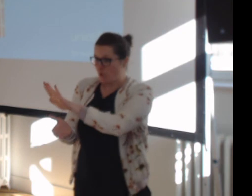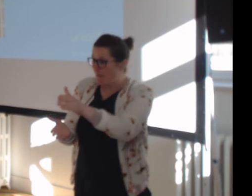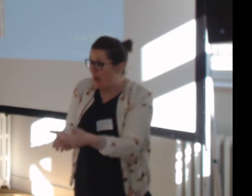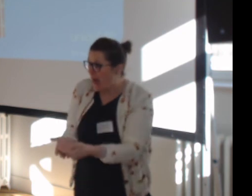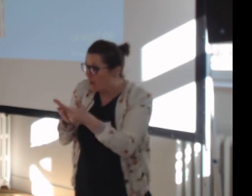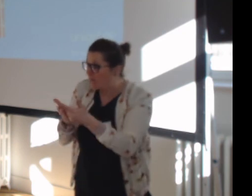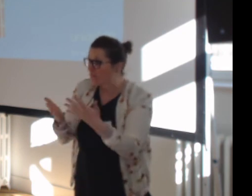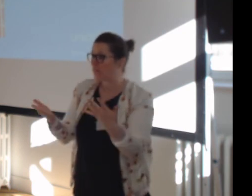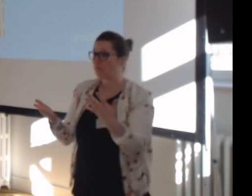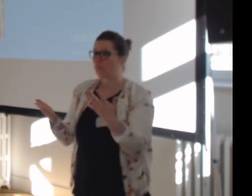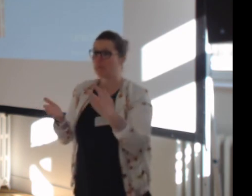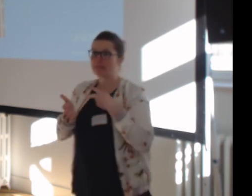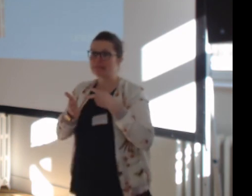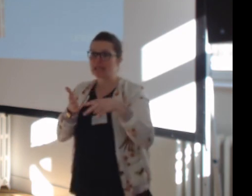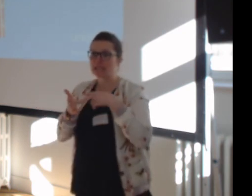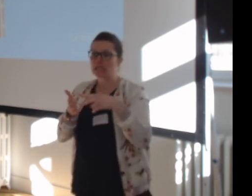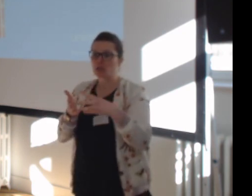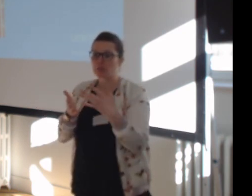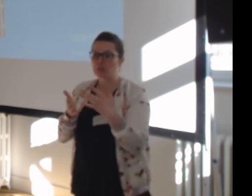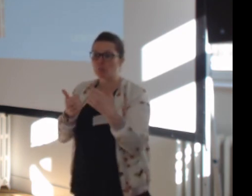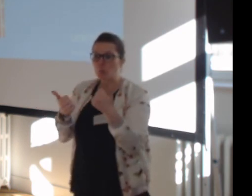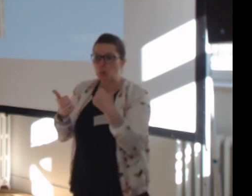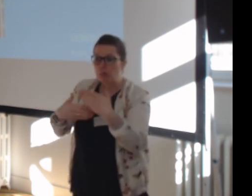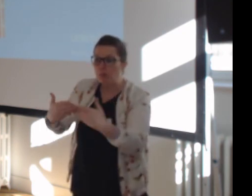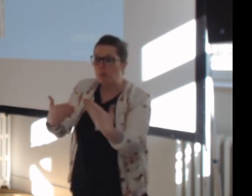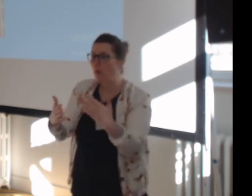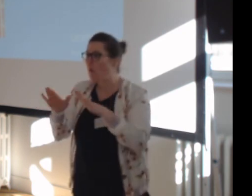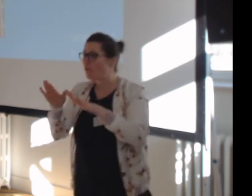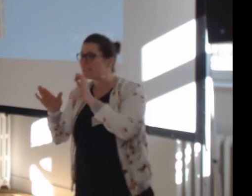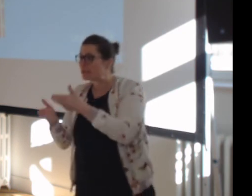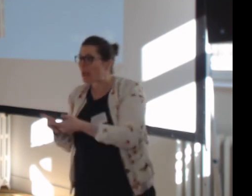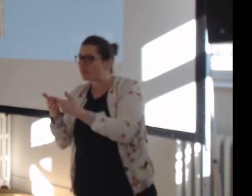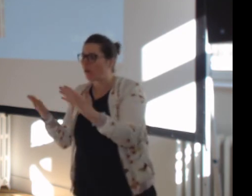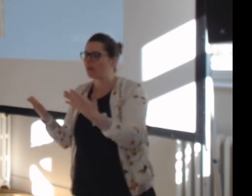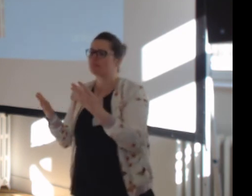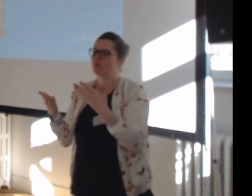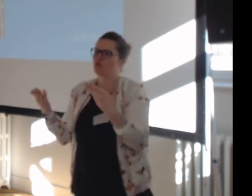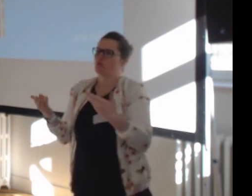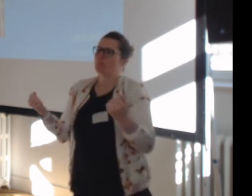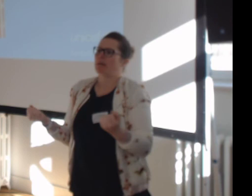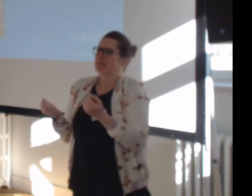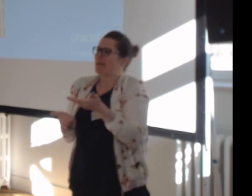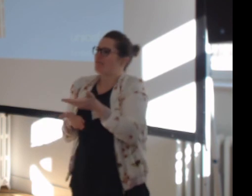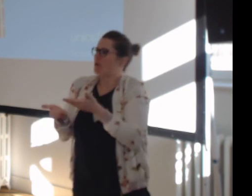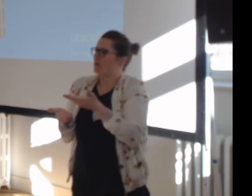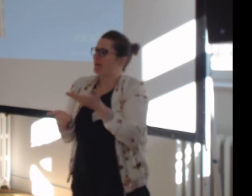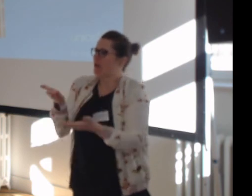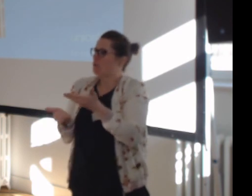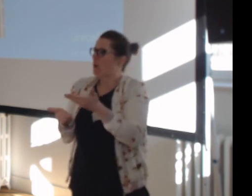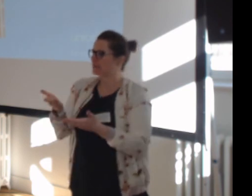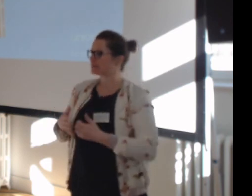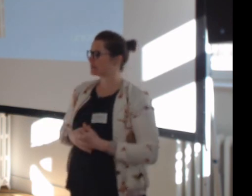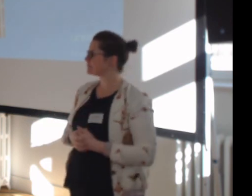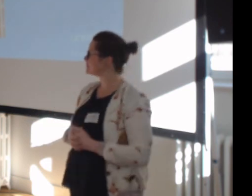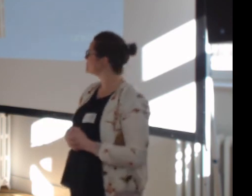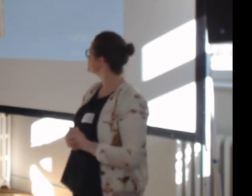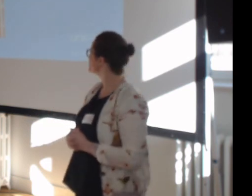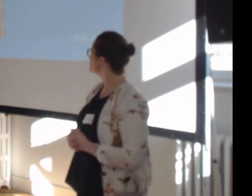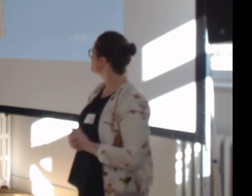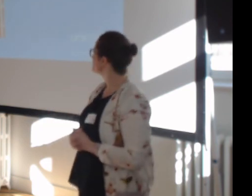and which are technically possible but not so helpful maybe. And as we'll see, we